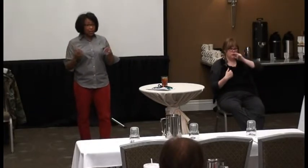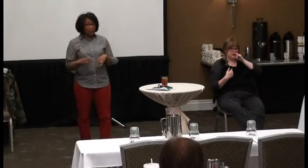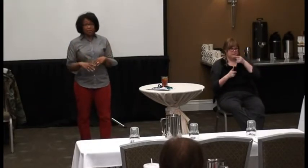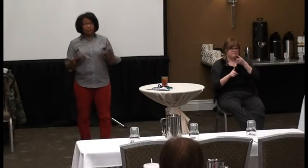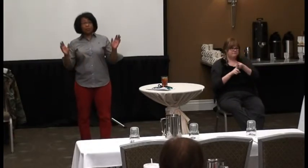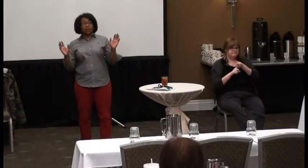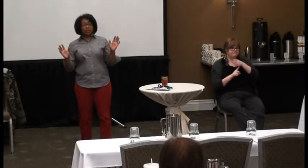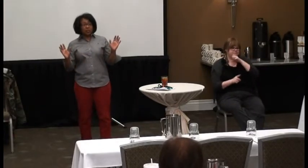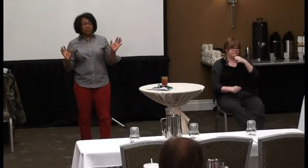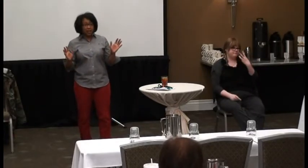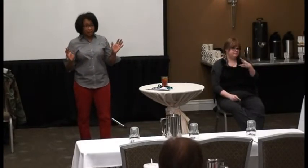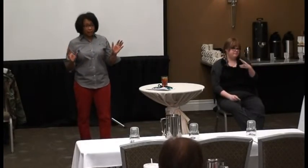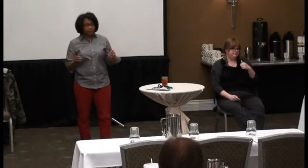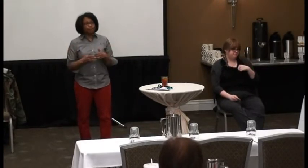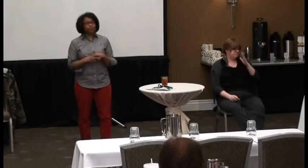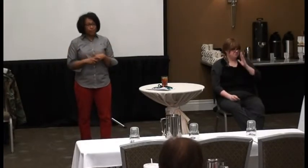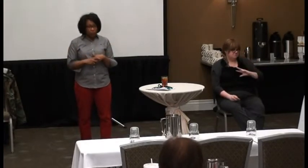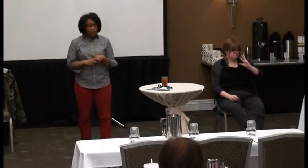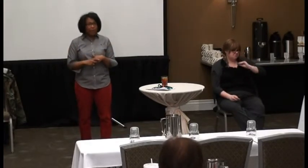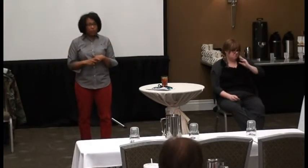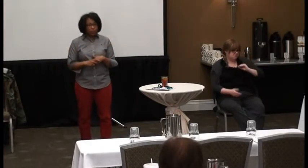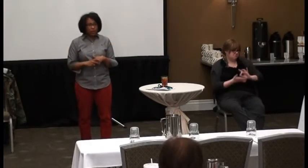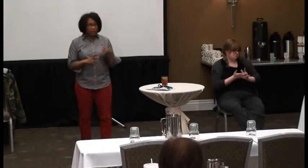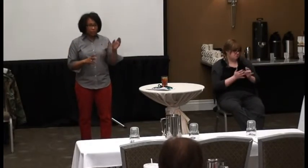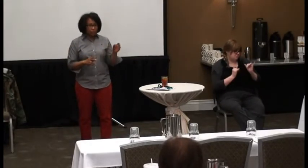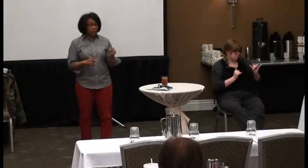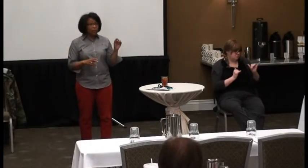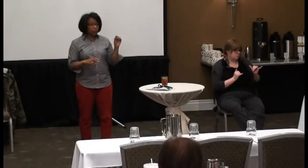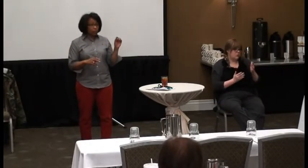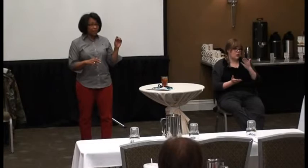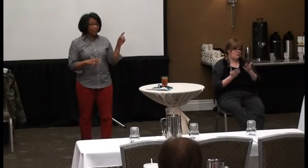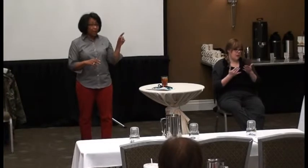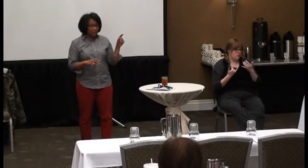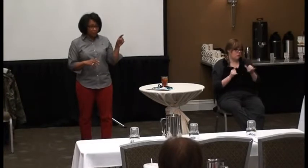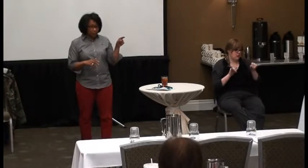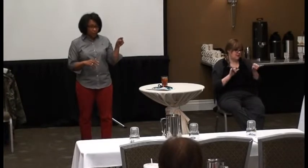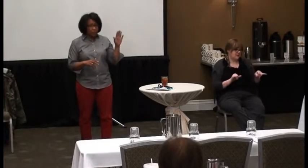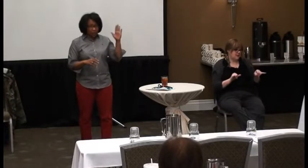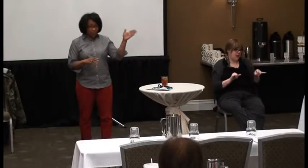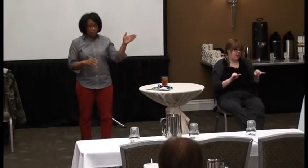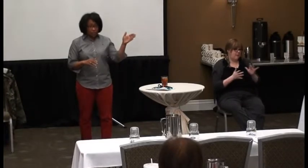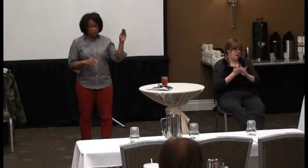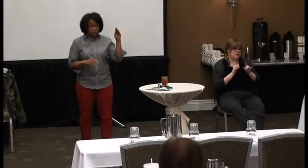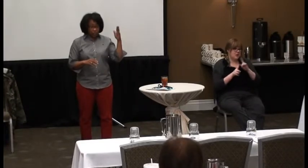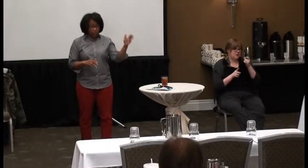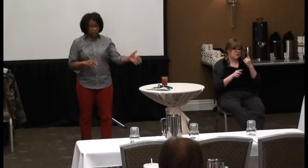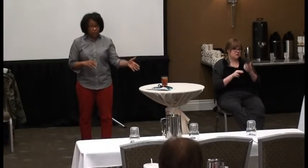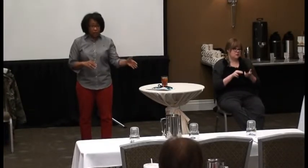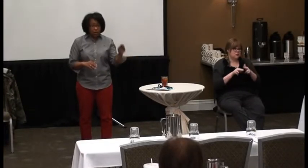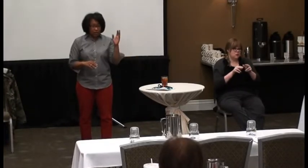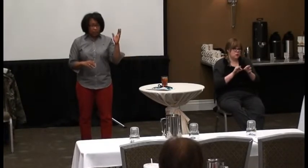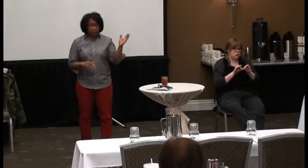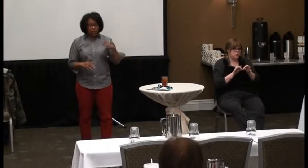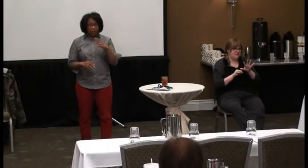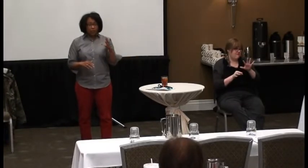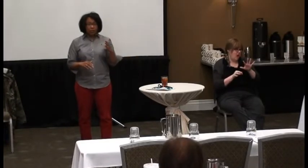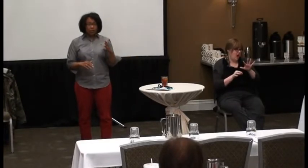16 and says, I've never been on these meds either, well, maybe we'll try Focalin, but maybe we'll try 5 milligrams, but I'm still going to do it very